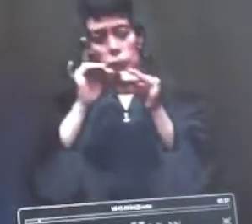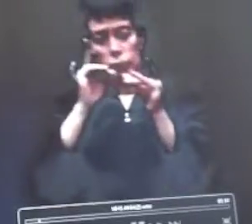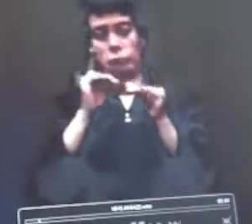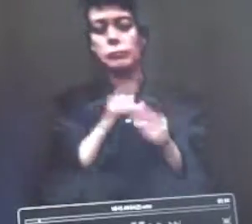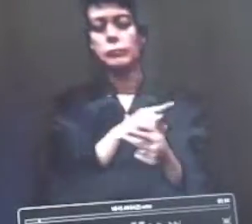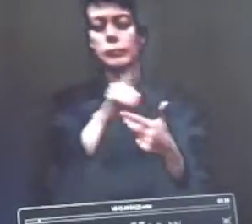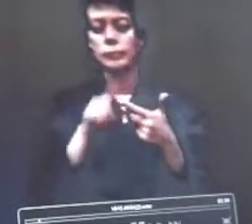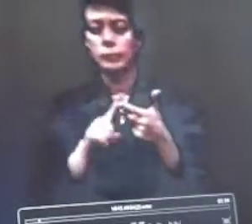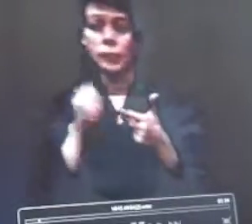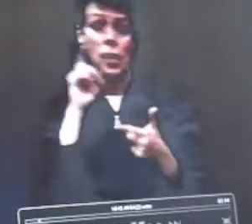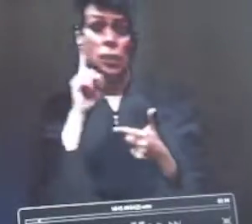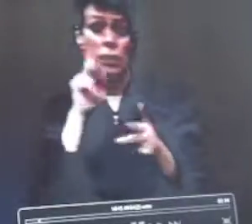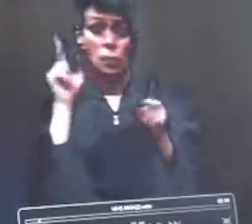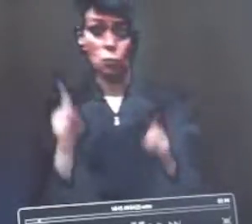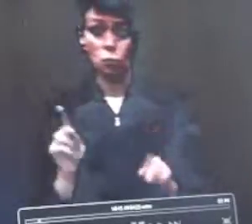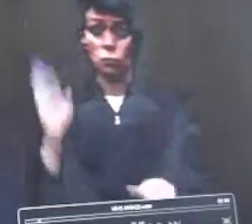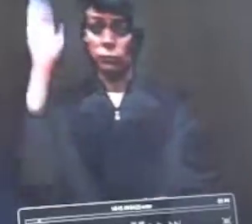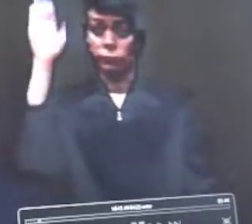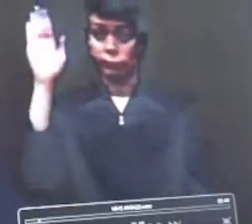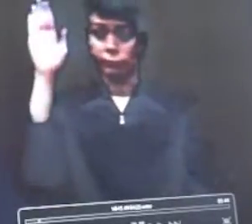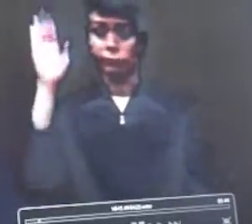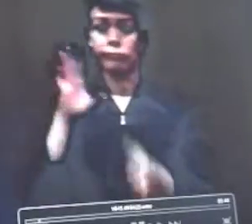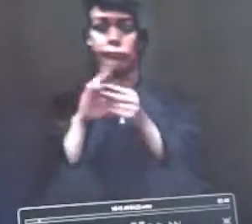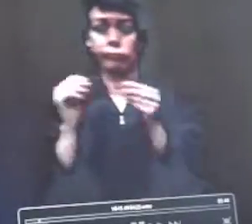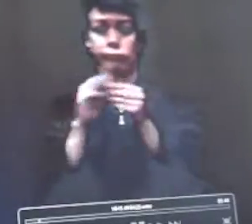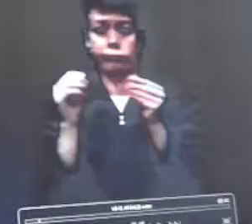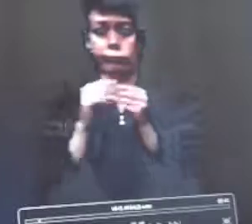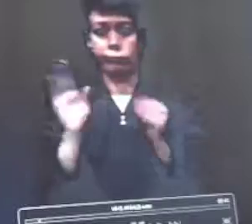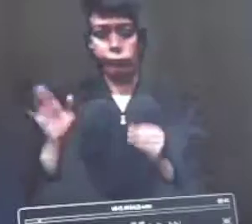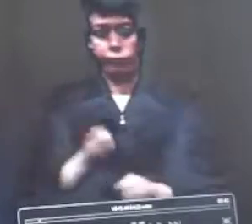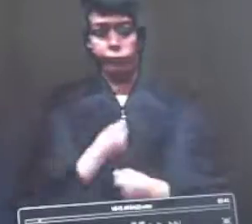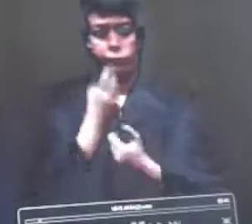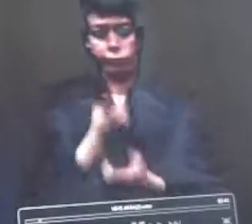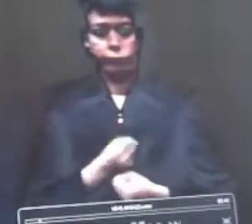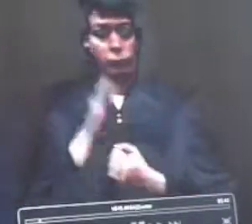an expert witness, a deaf person giving a testimony,